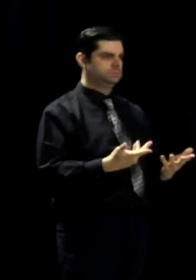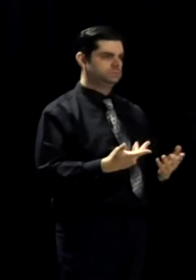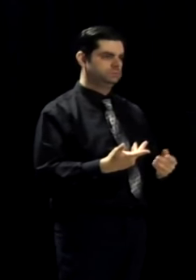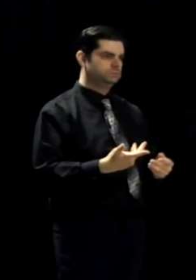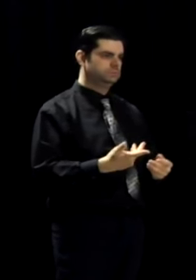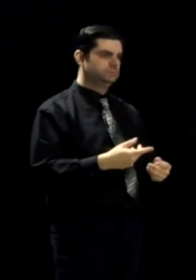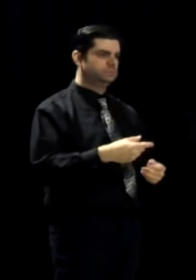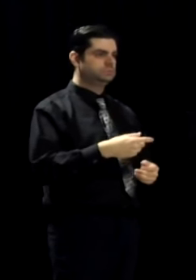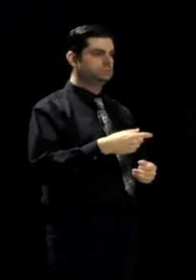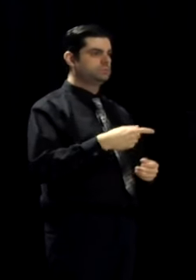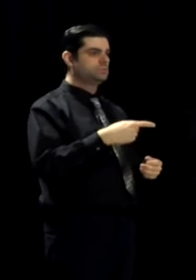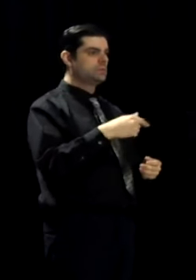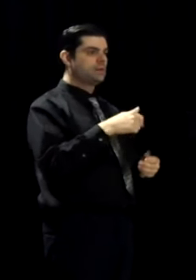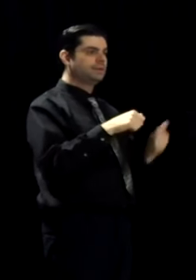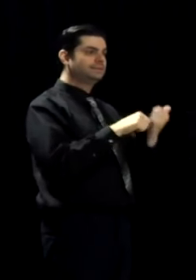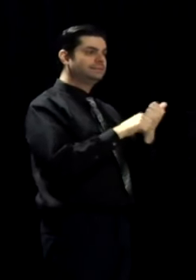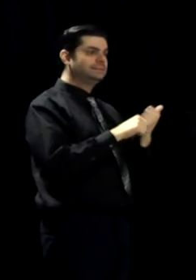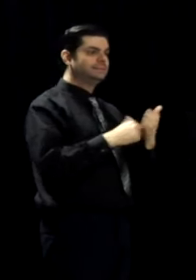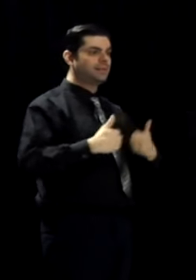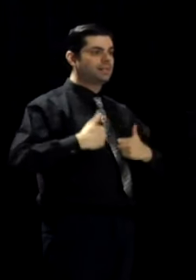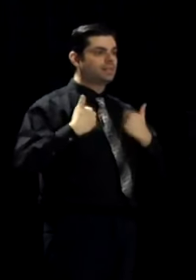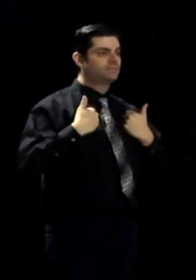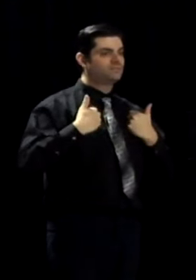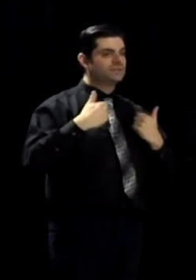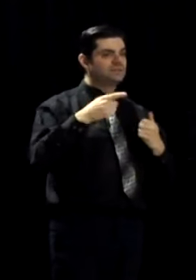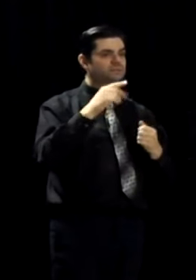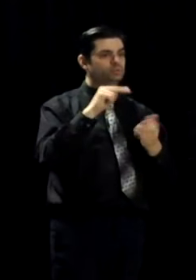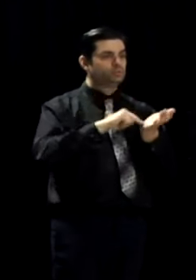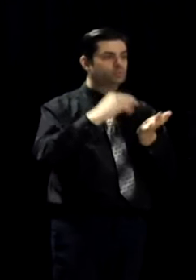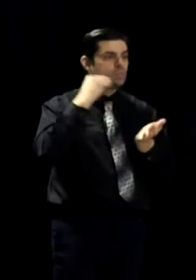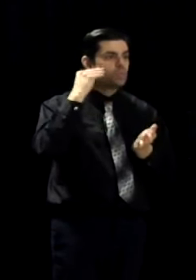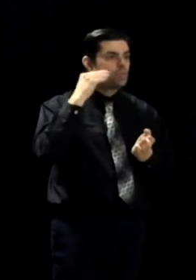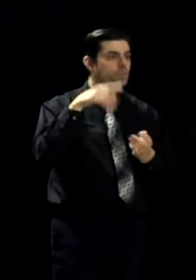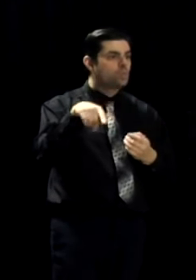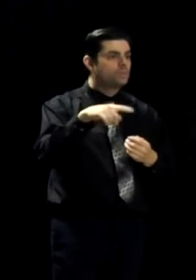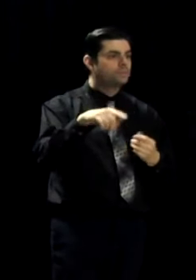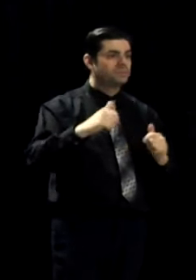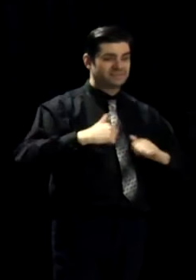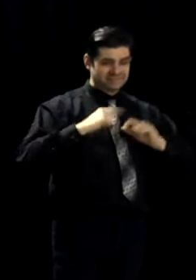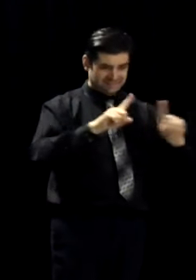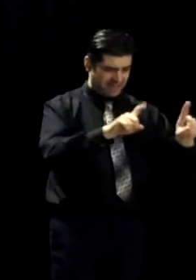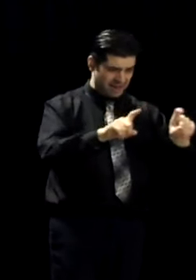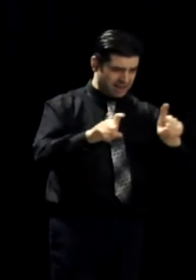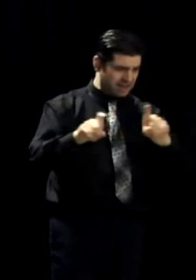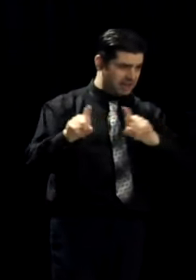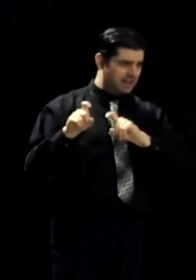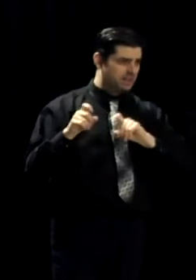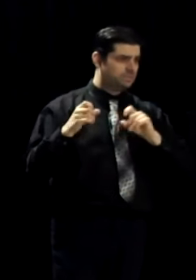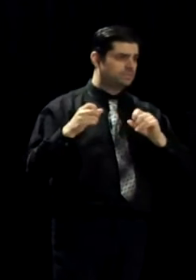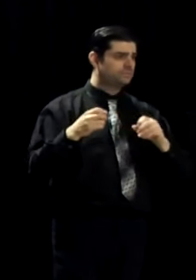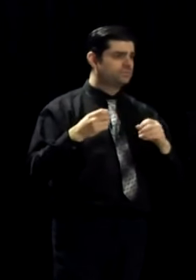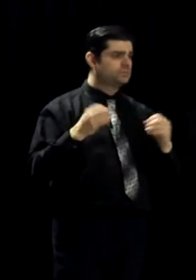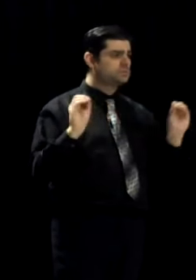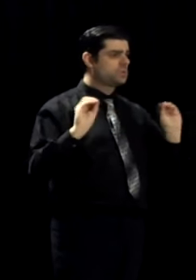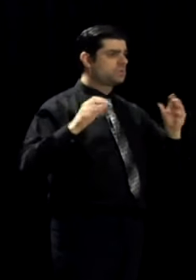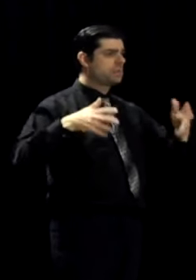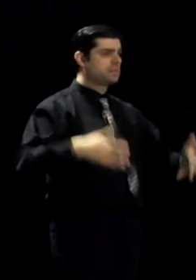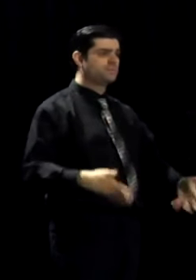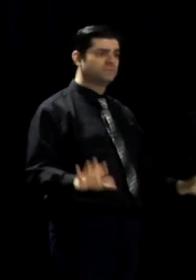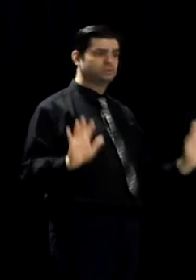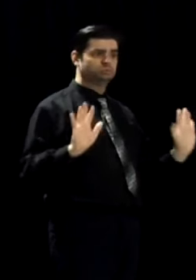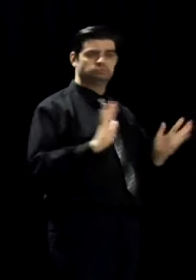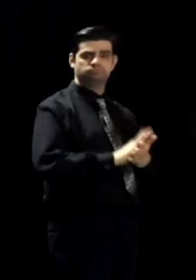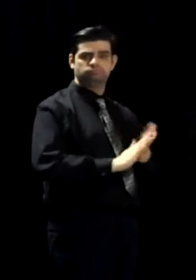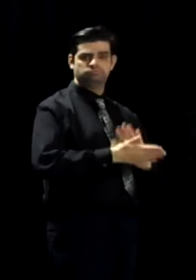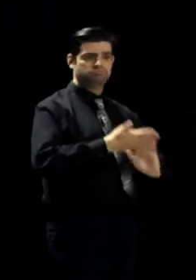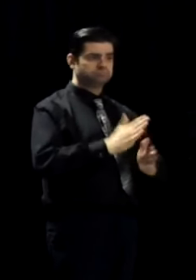homes or assisted living facilities to test after this. We're almost done. So all those positives are coming. There's nothing else. So what's going to